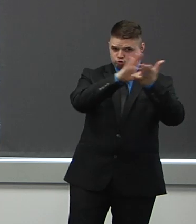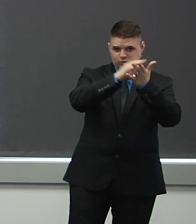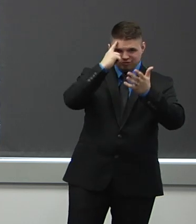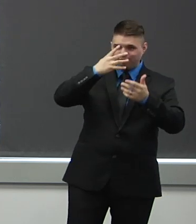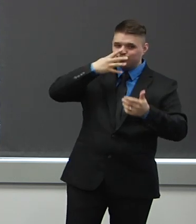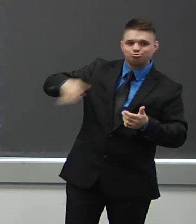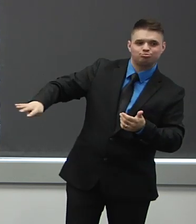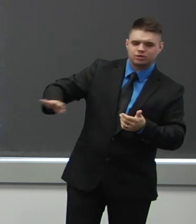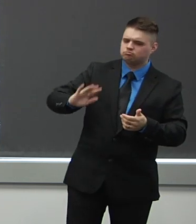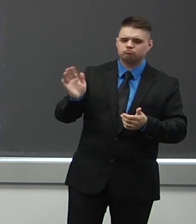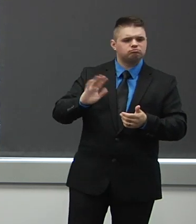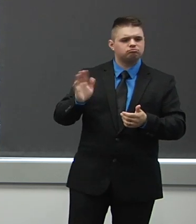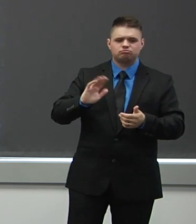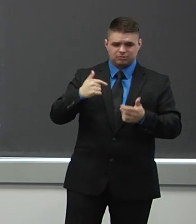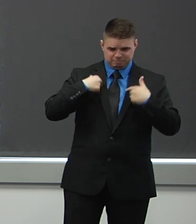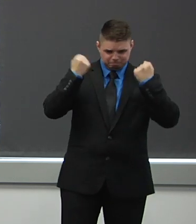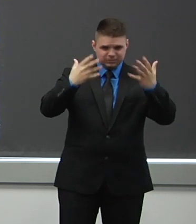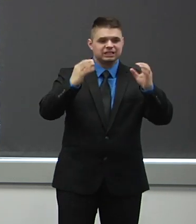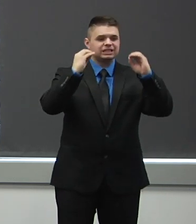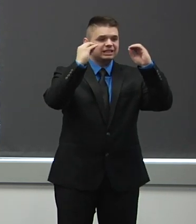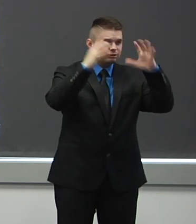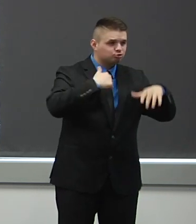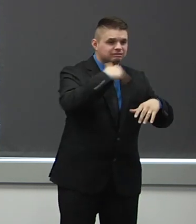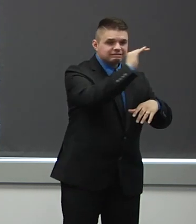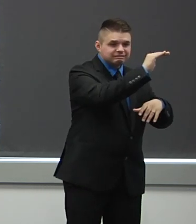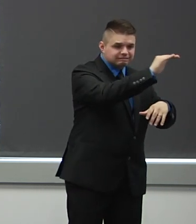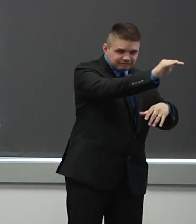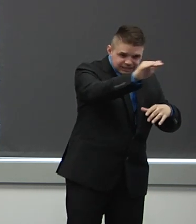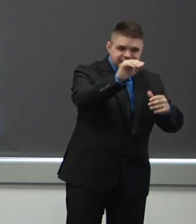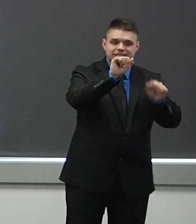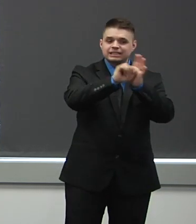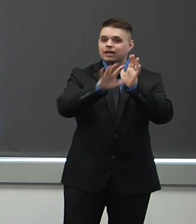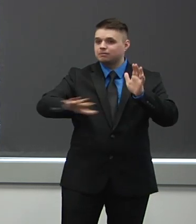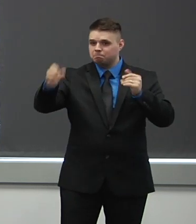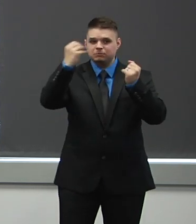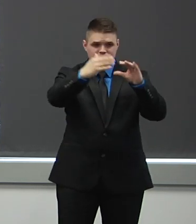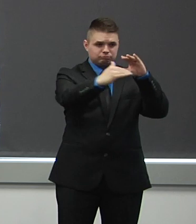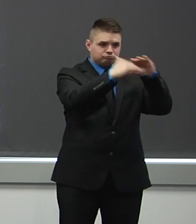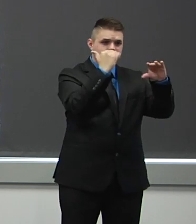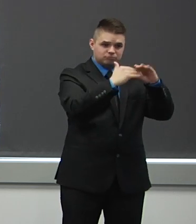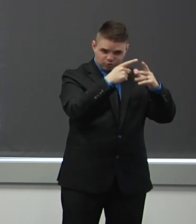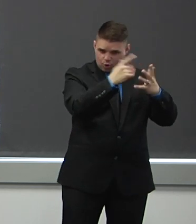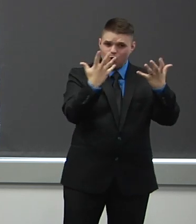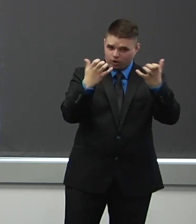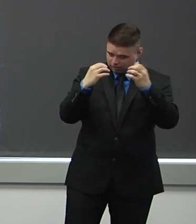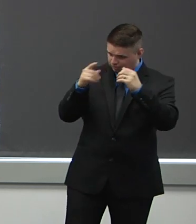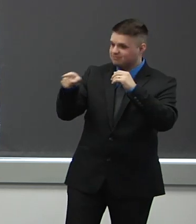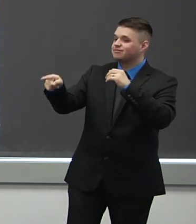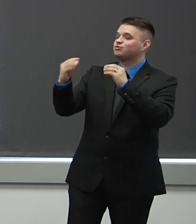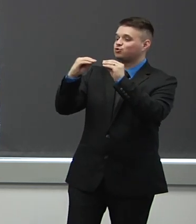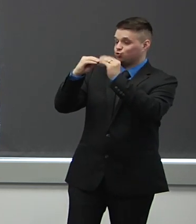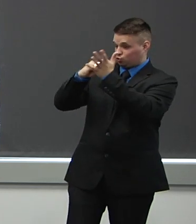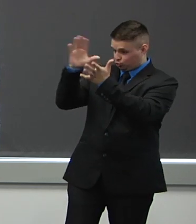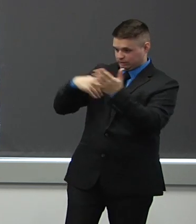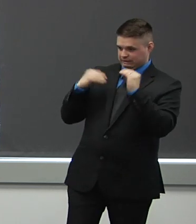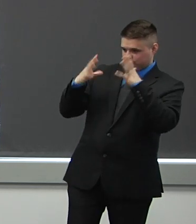I've received emails from them. They are desperately trying to connect with you so that they can understand how to regularly work with you and